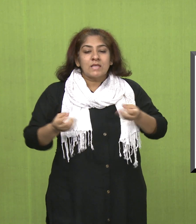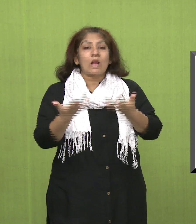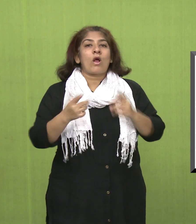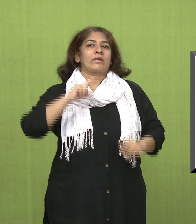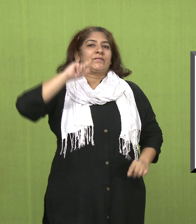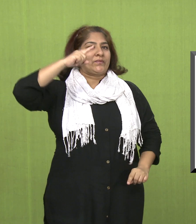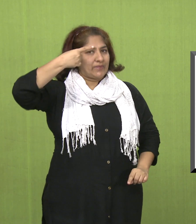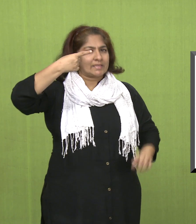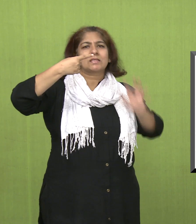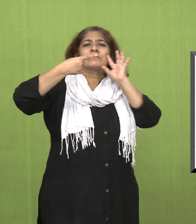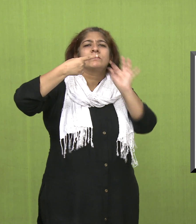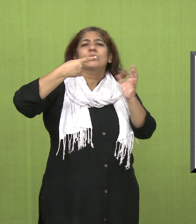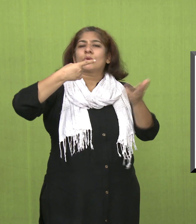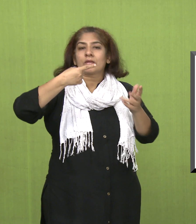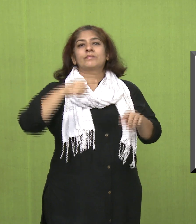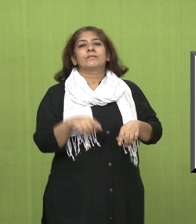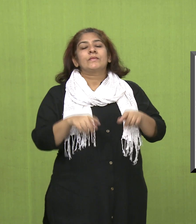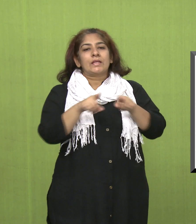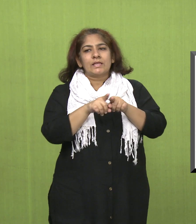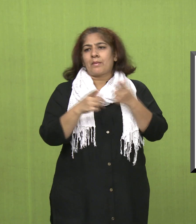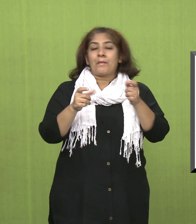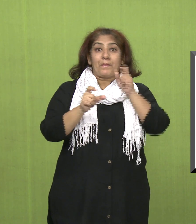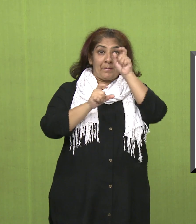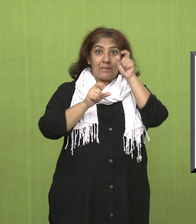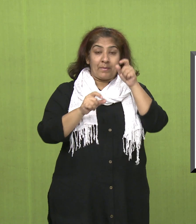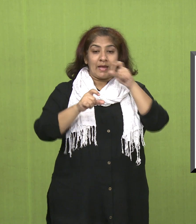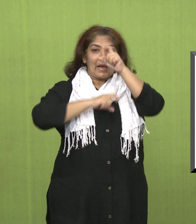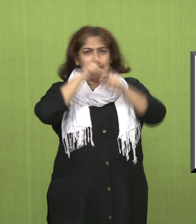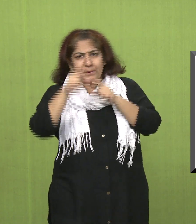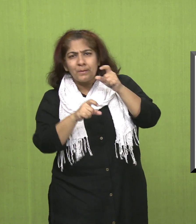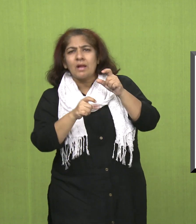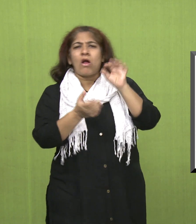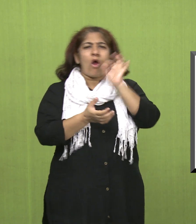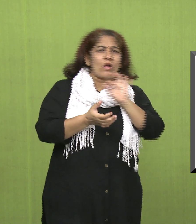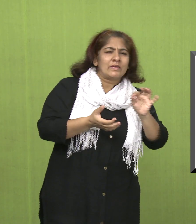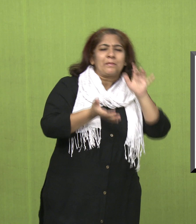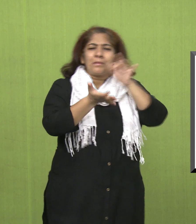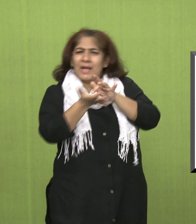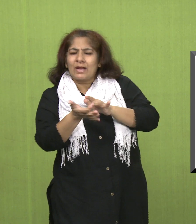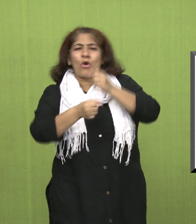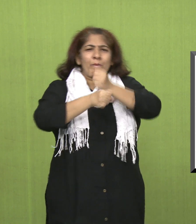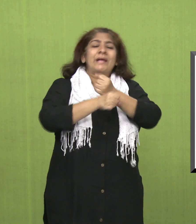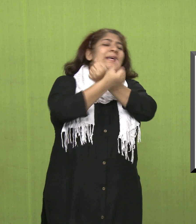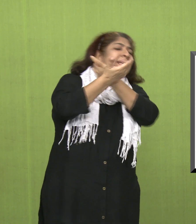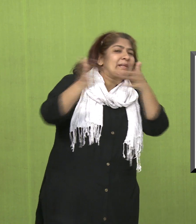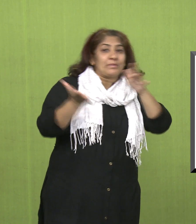understand. So I will start with the first point. The first point says, for example, in any company,